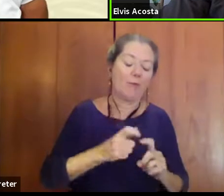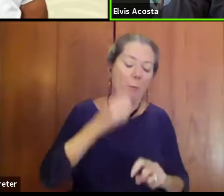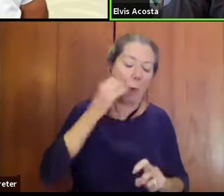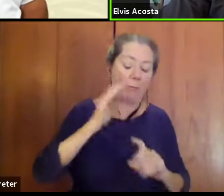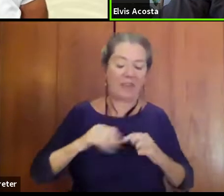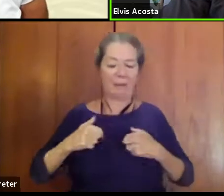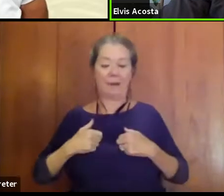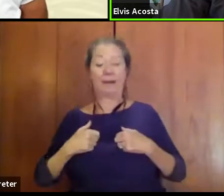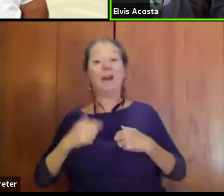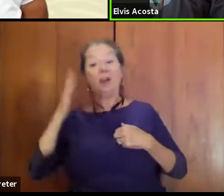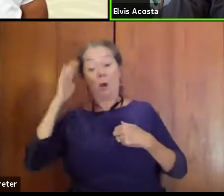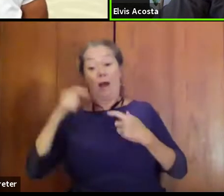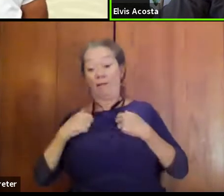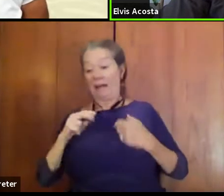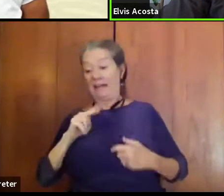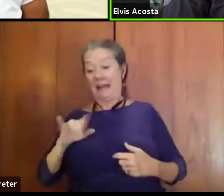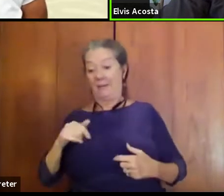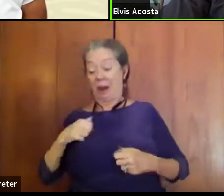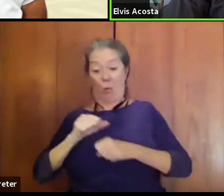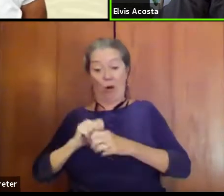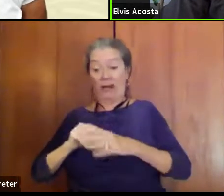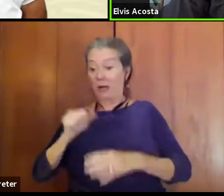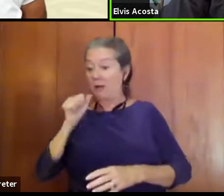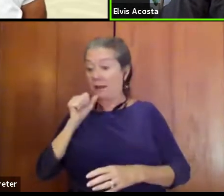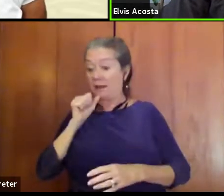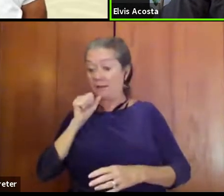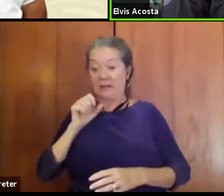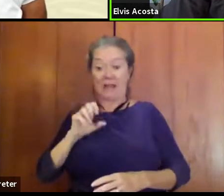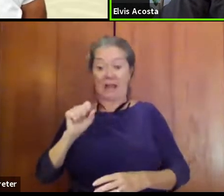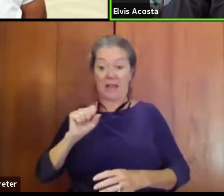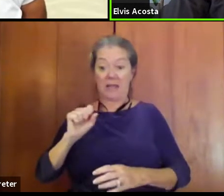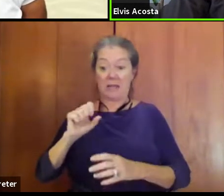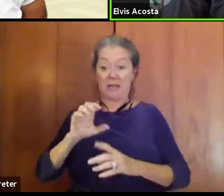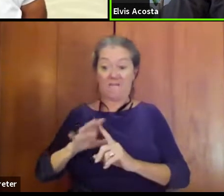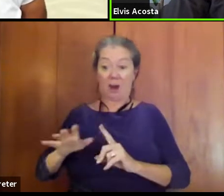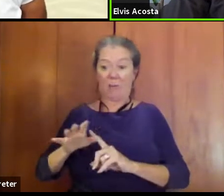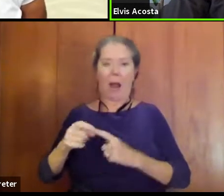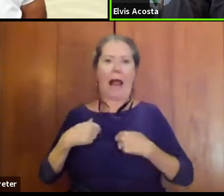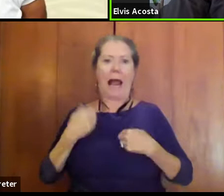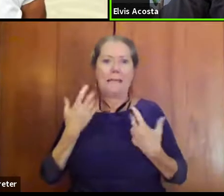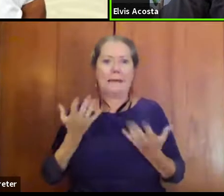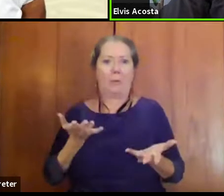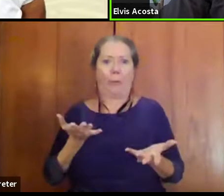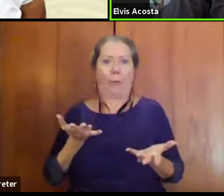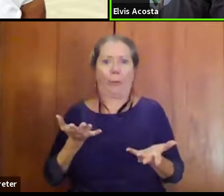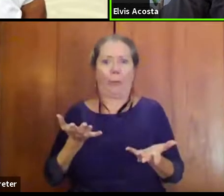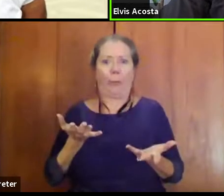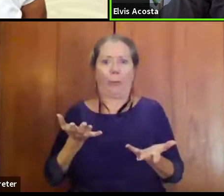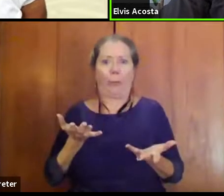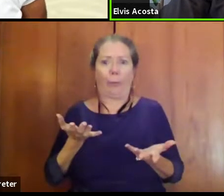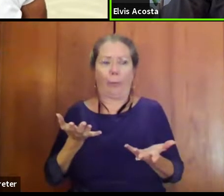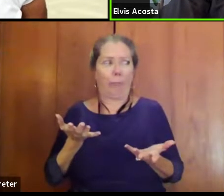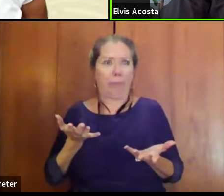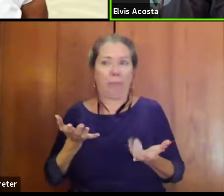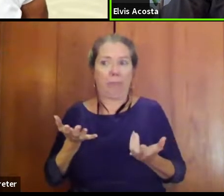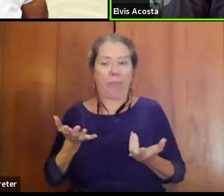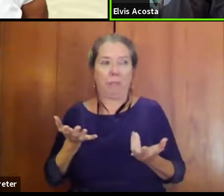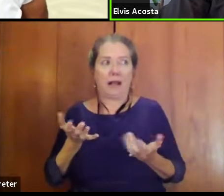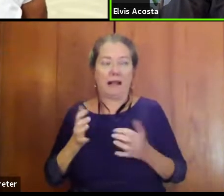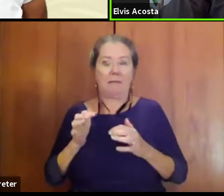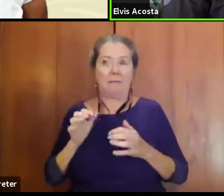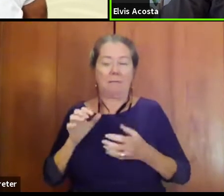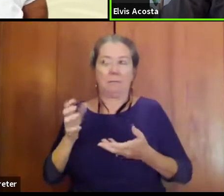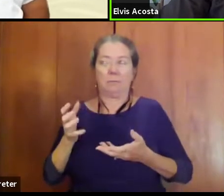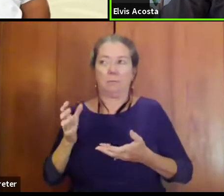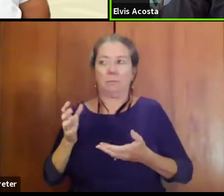previous line of work was really working in classified environment. So I did not know working from home for a preponderance of the